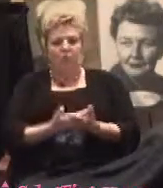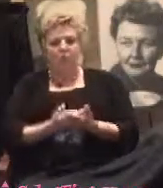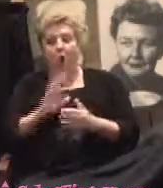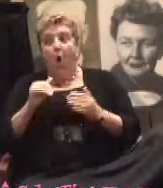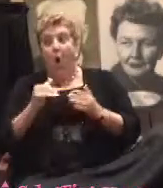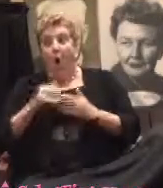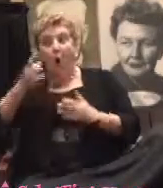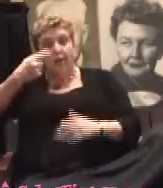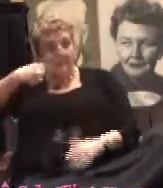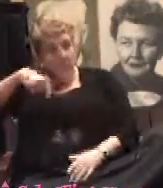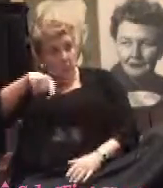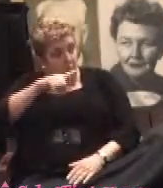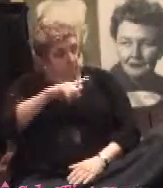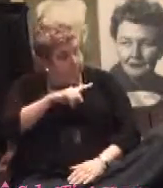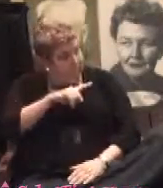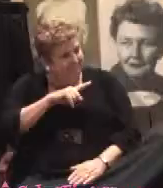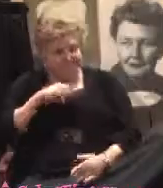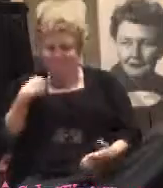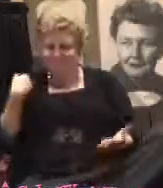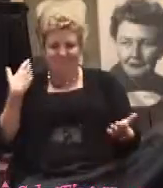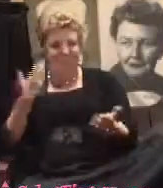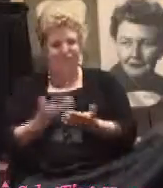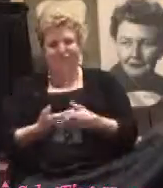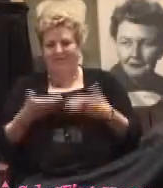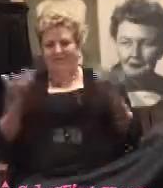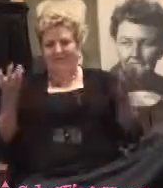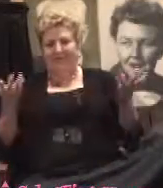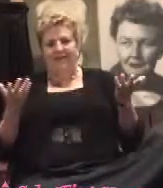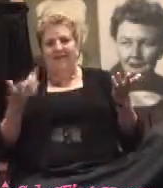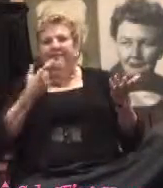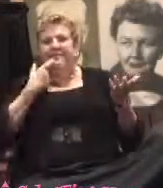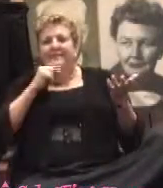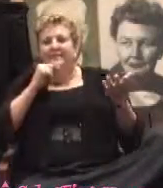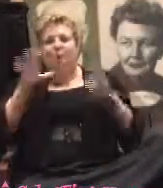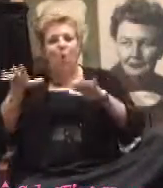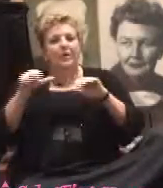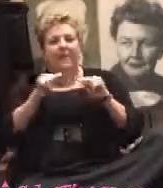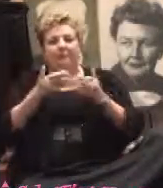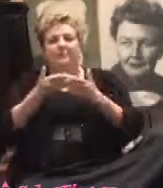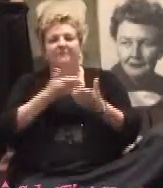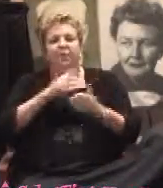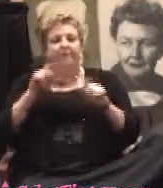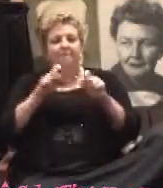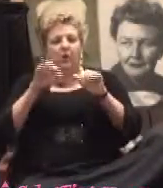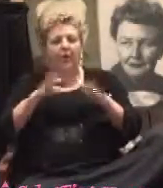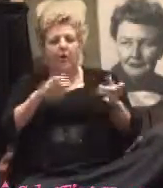proof. So they say don't leave before the miracle happens, and that's another thing we say to confuse the newcomer.